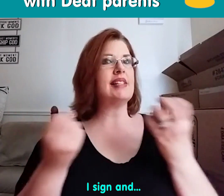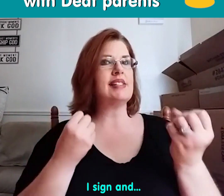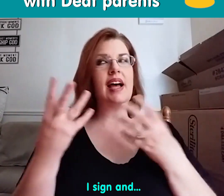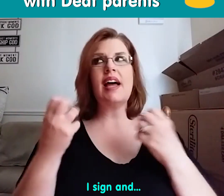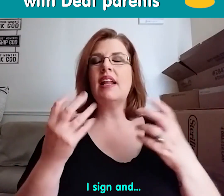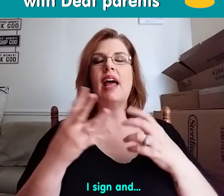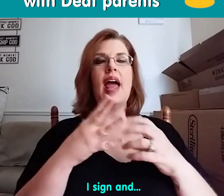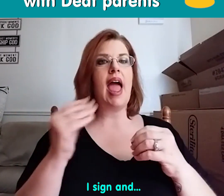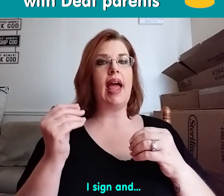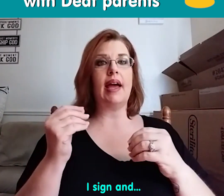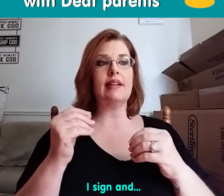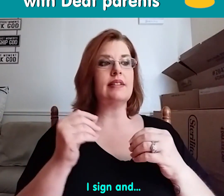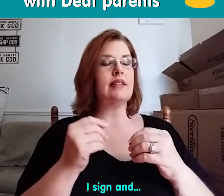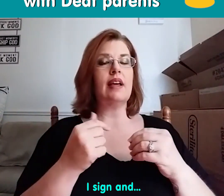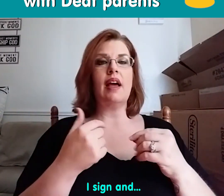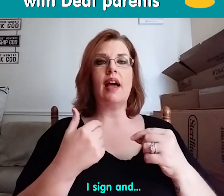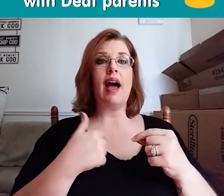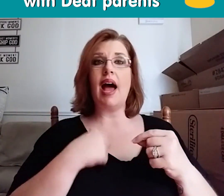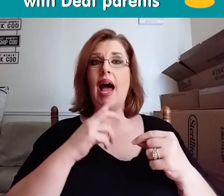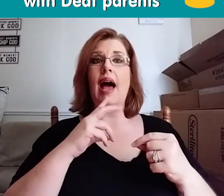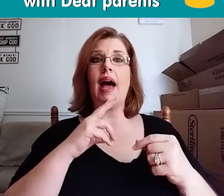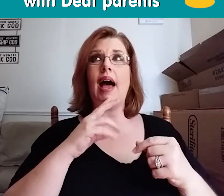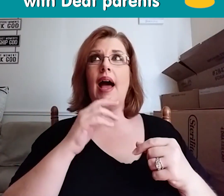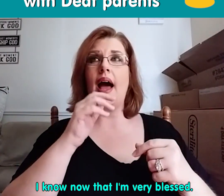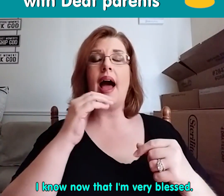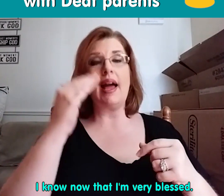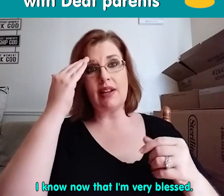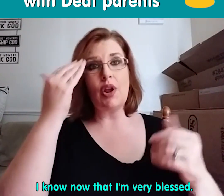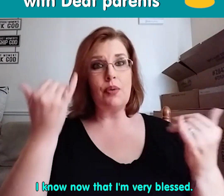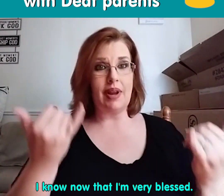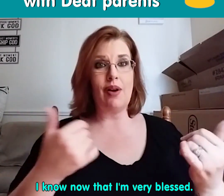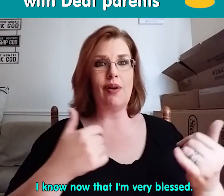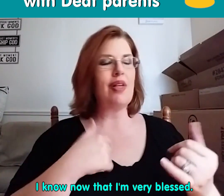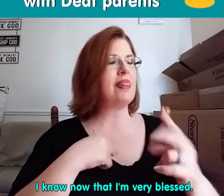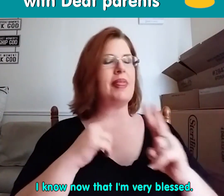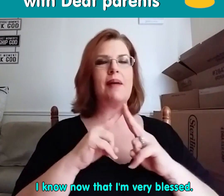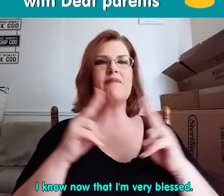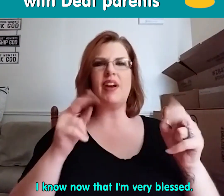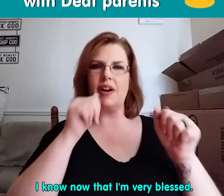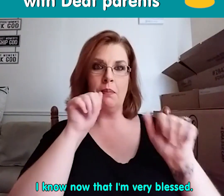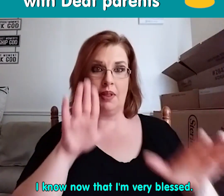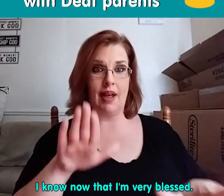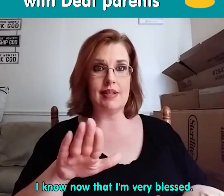She said, "I know." So we talked for a few more minutes and she left.